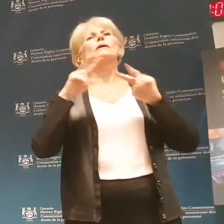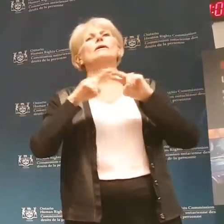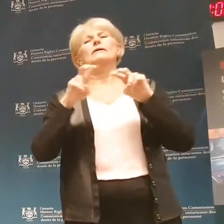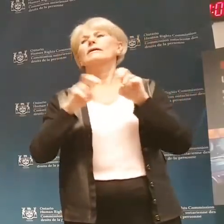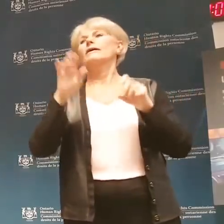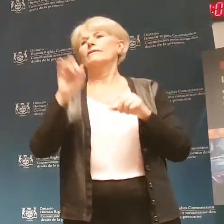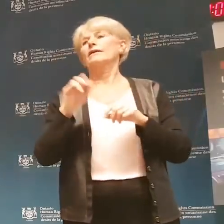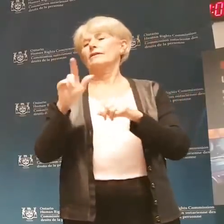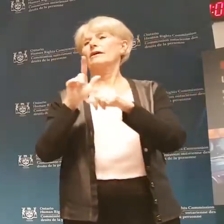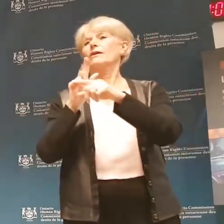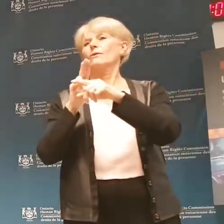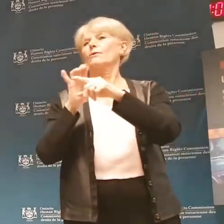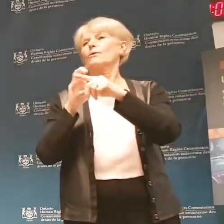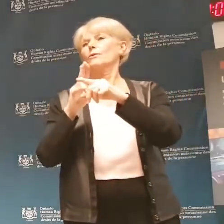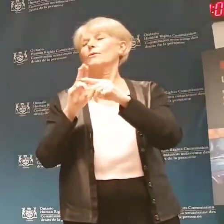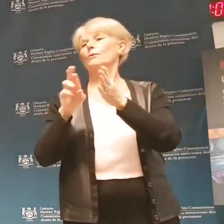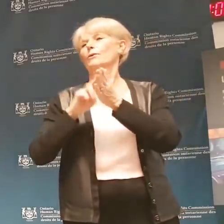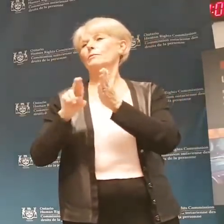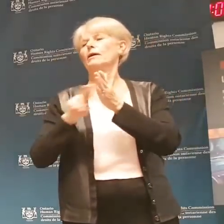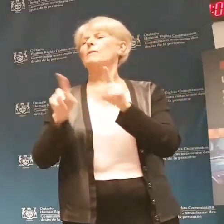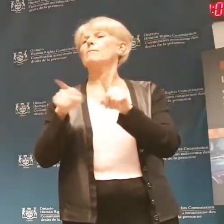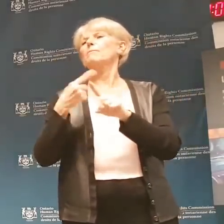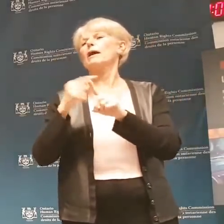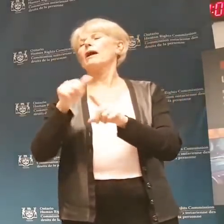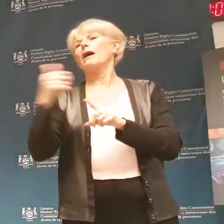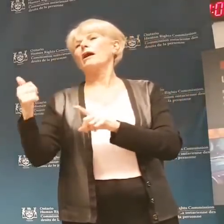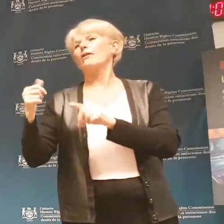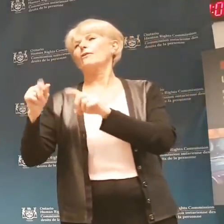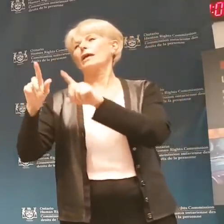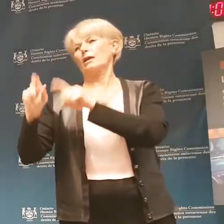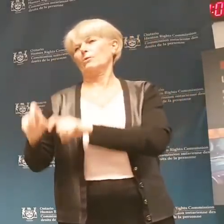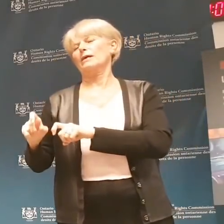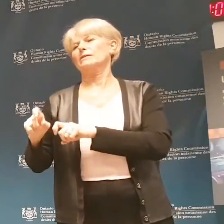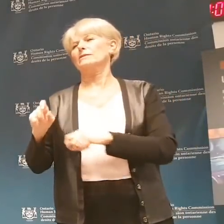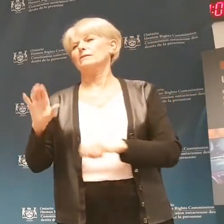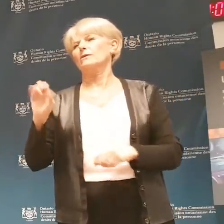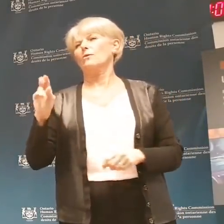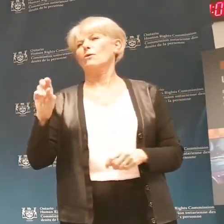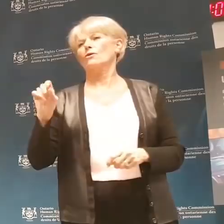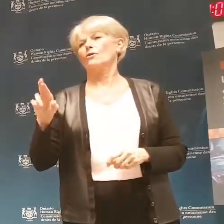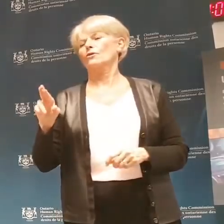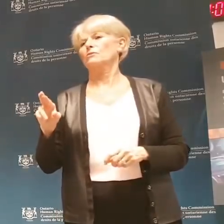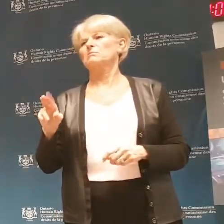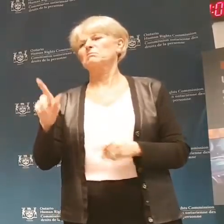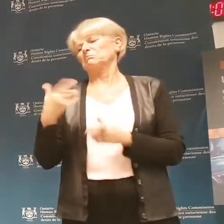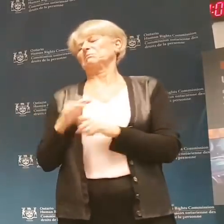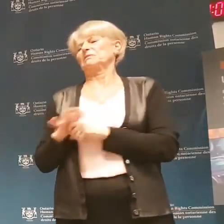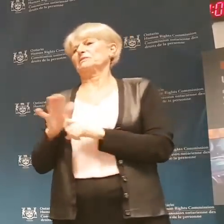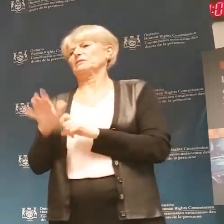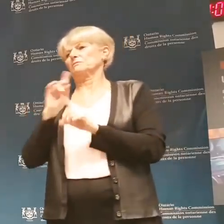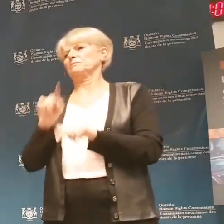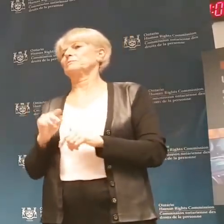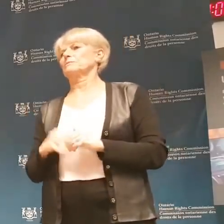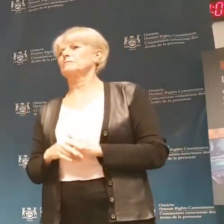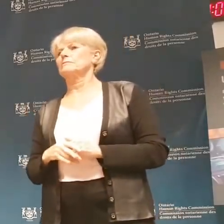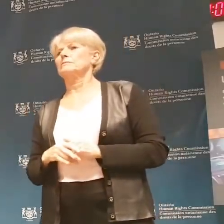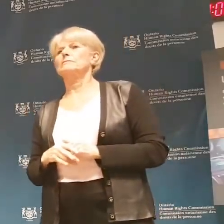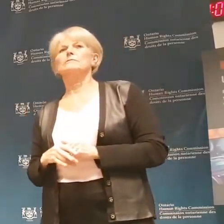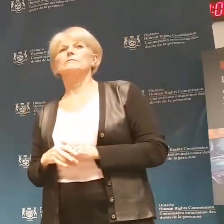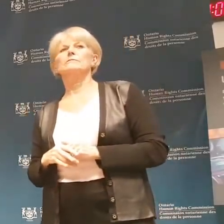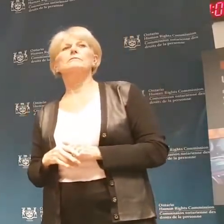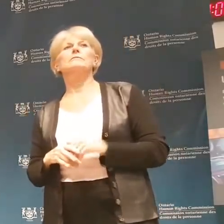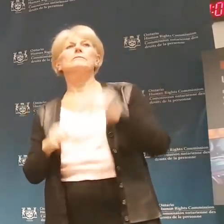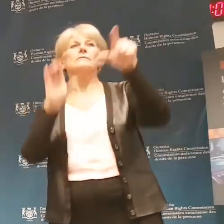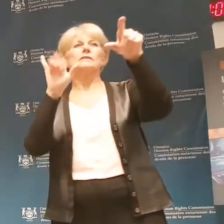Loku recommendations along with other coroner's inquests. I think that's sufficient for...